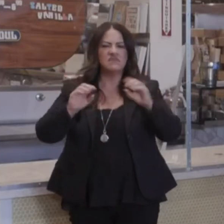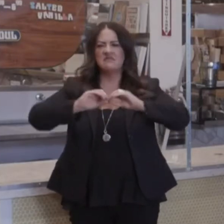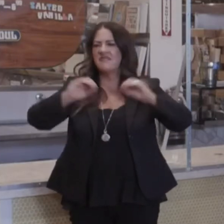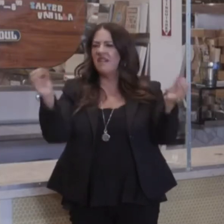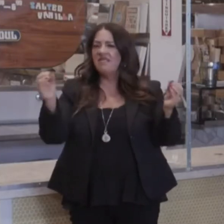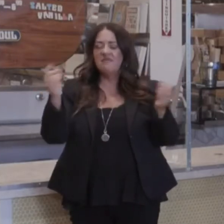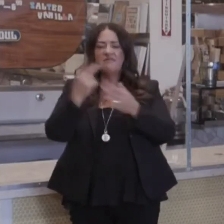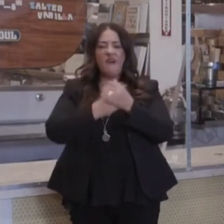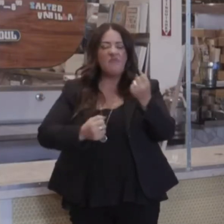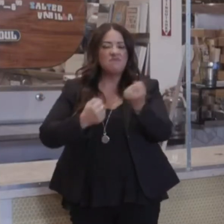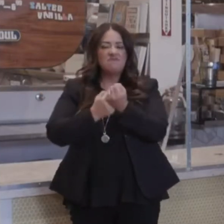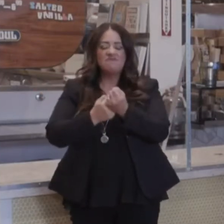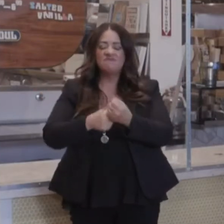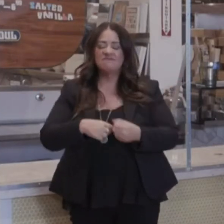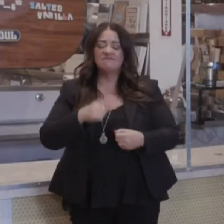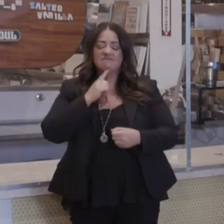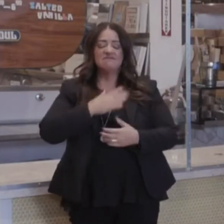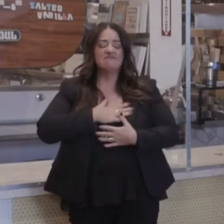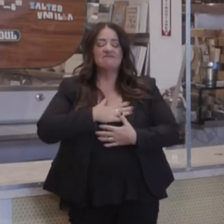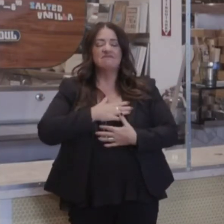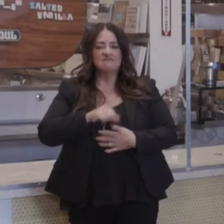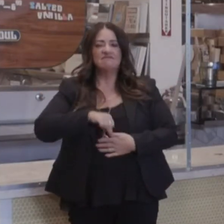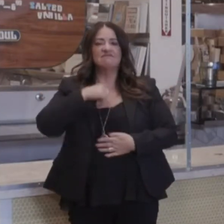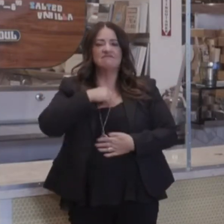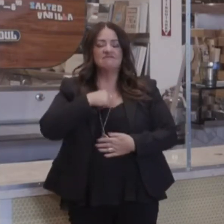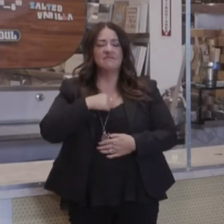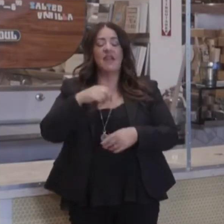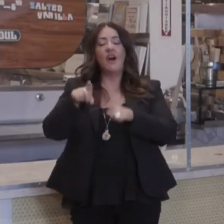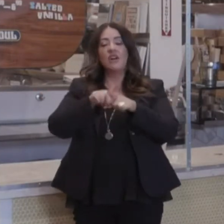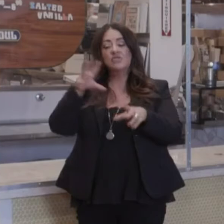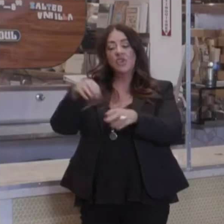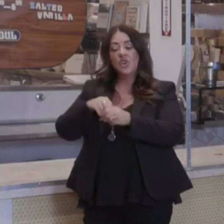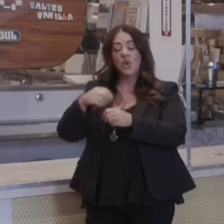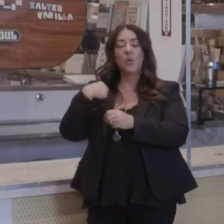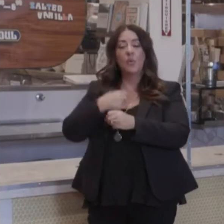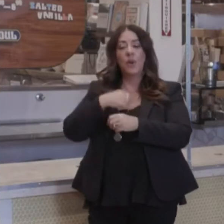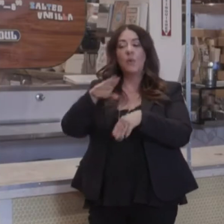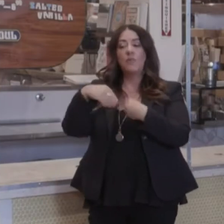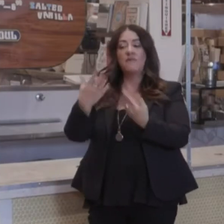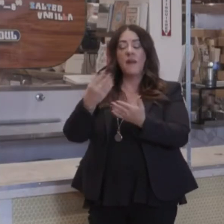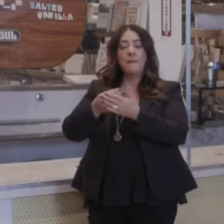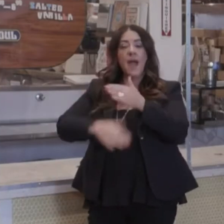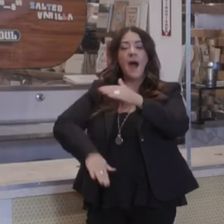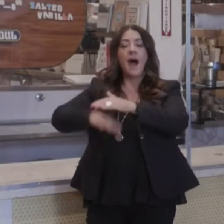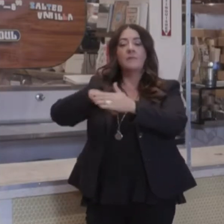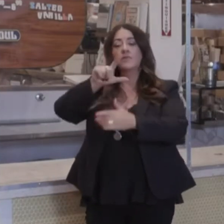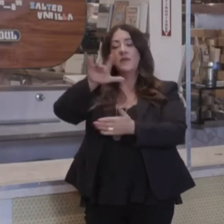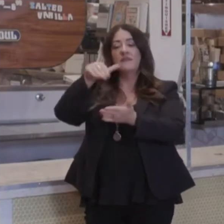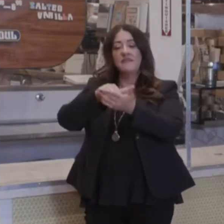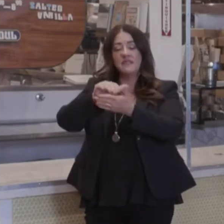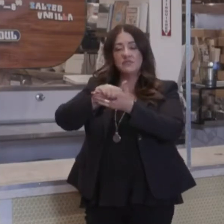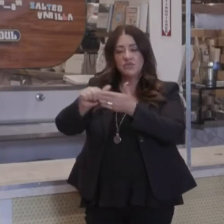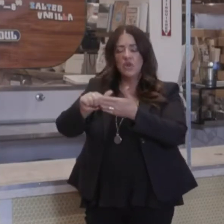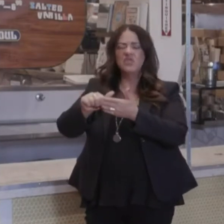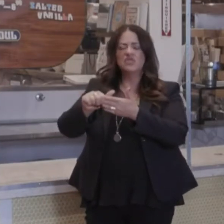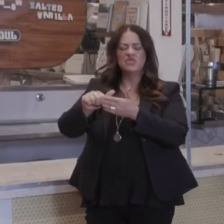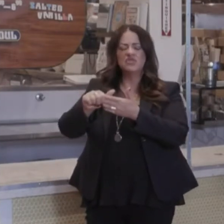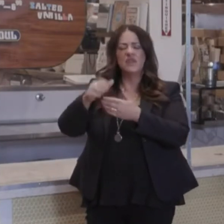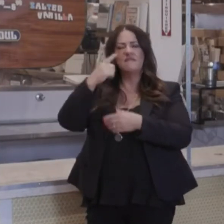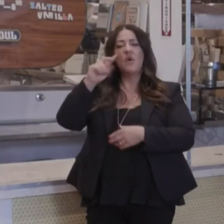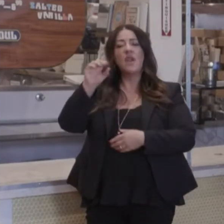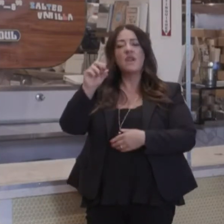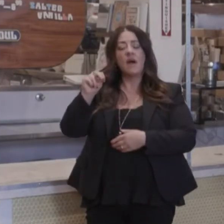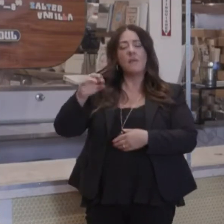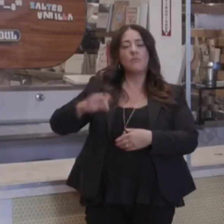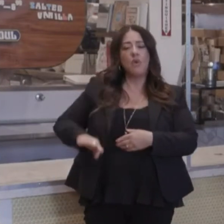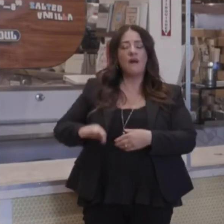collective cause. So that cause, by the way, includes grants, $5,000 to $25,000 grants for small businesses, nonprofits, cultural